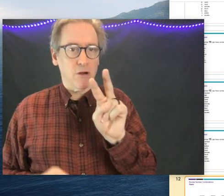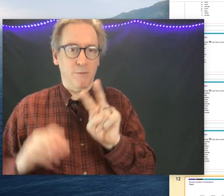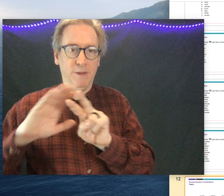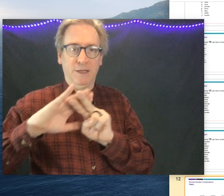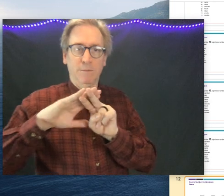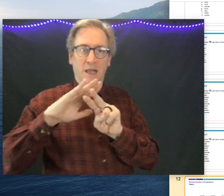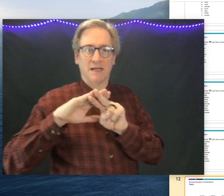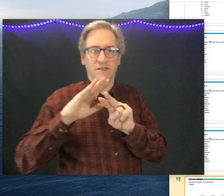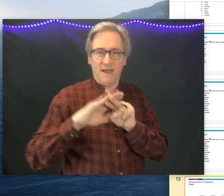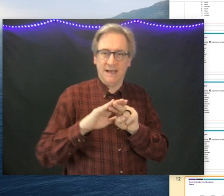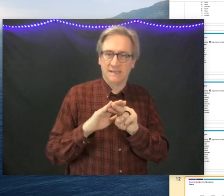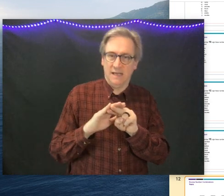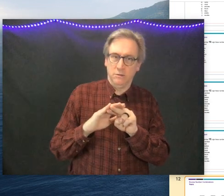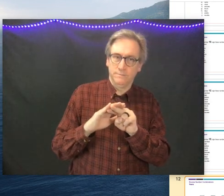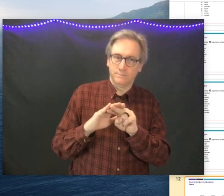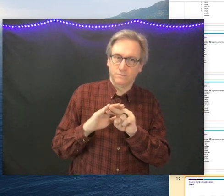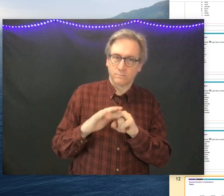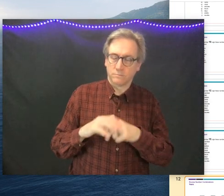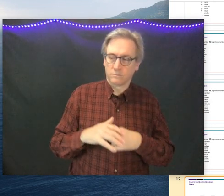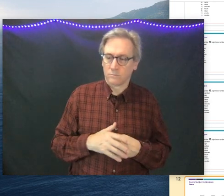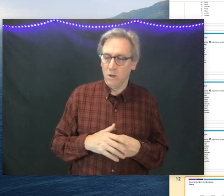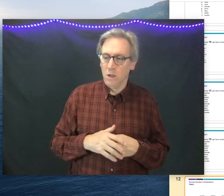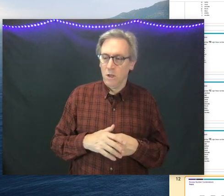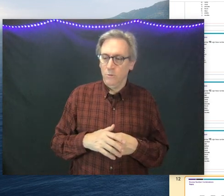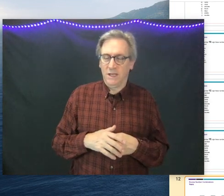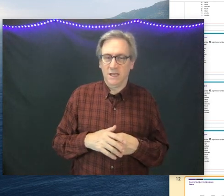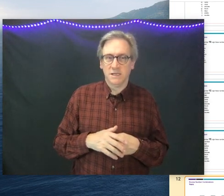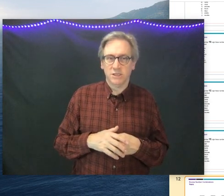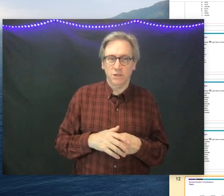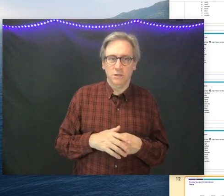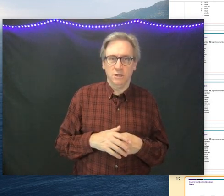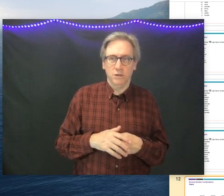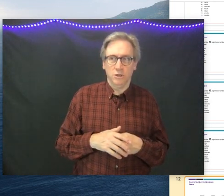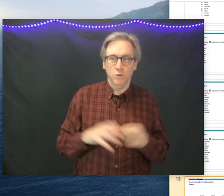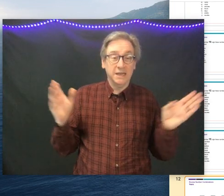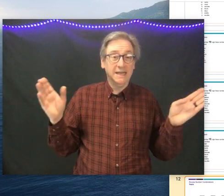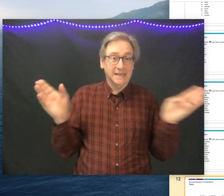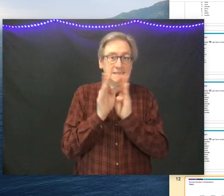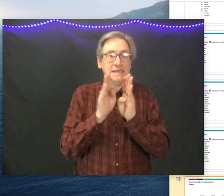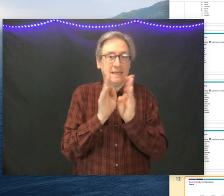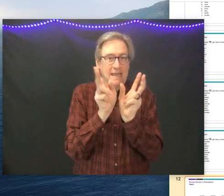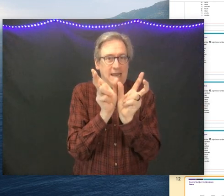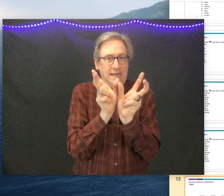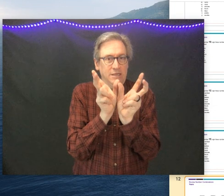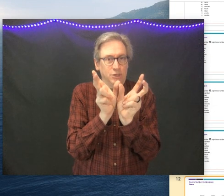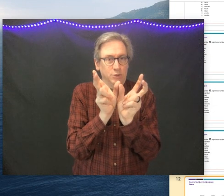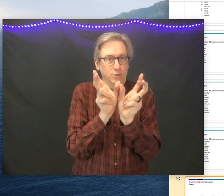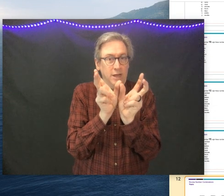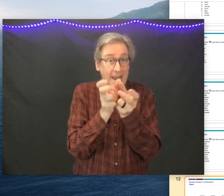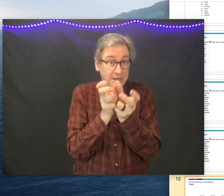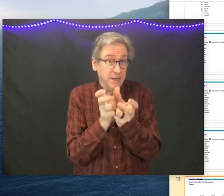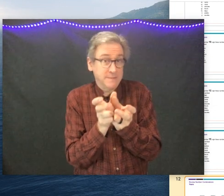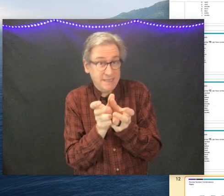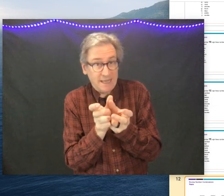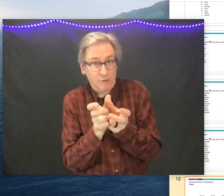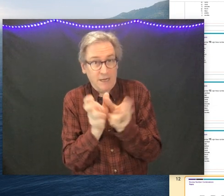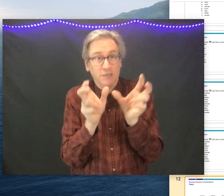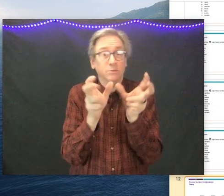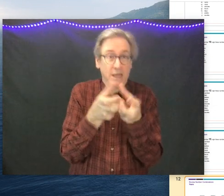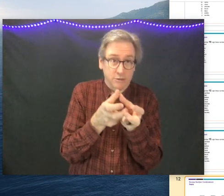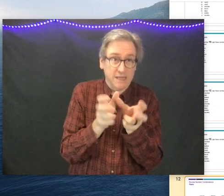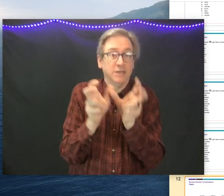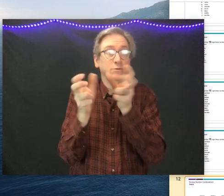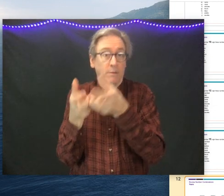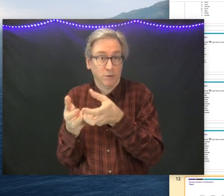Pairs are the building blocks of ASL because you can easily link any 2 handshapes together, any